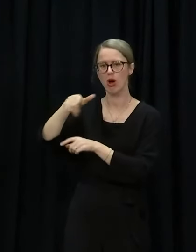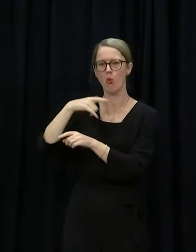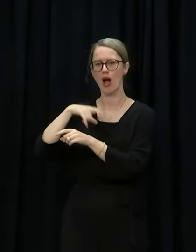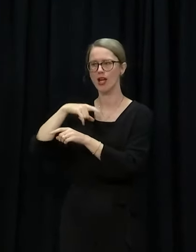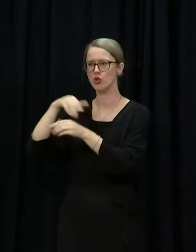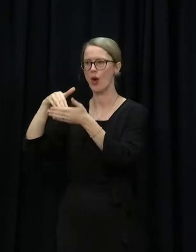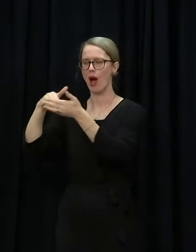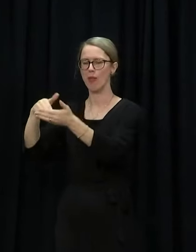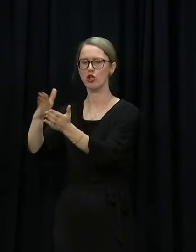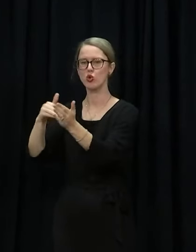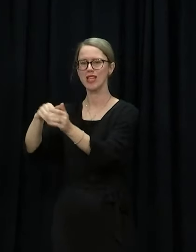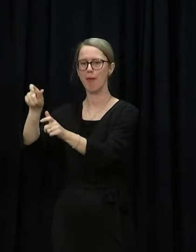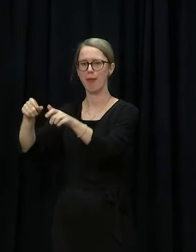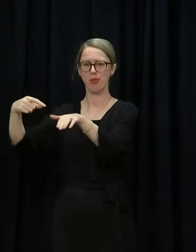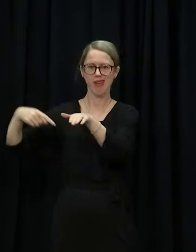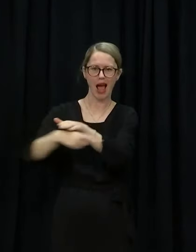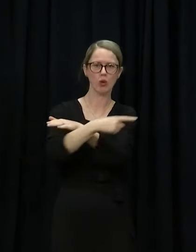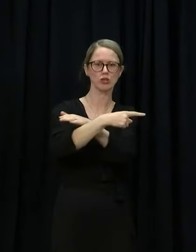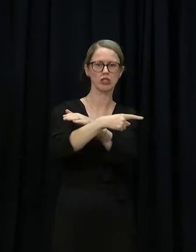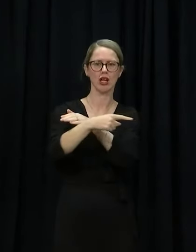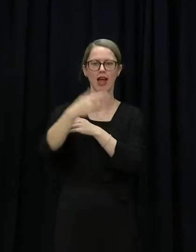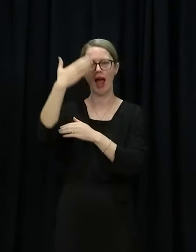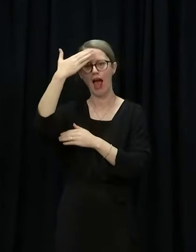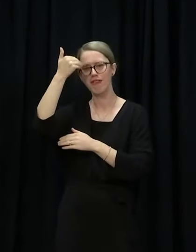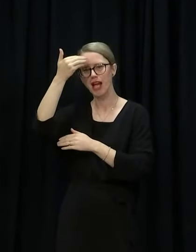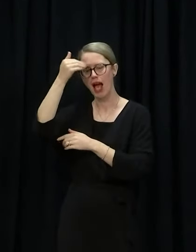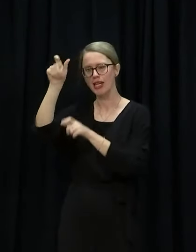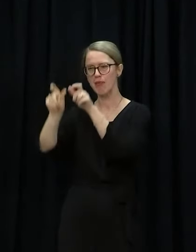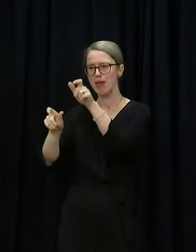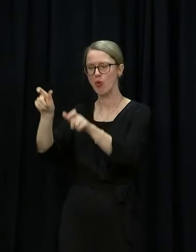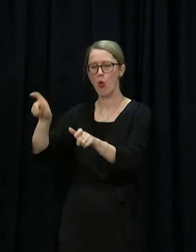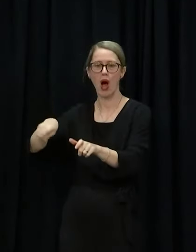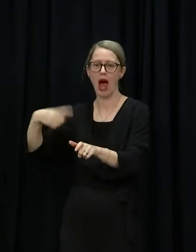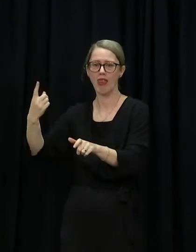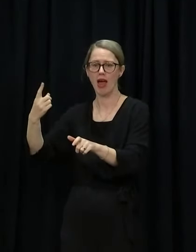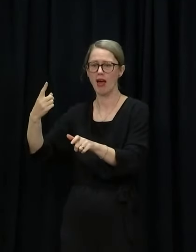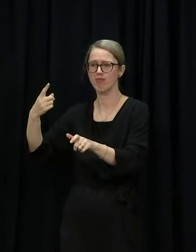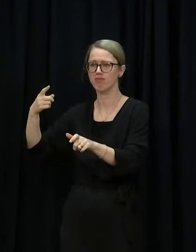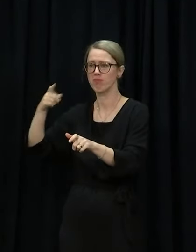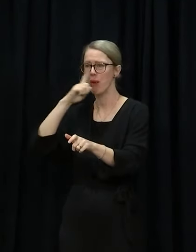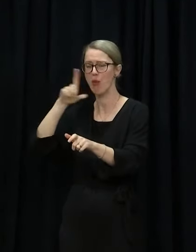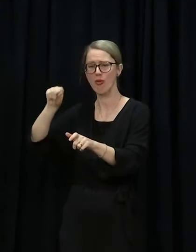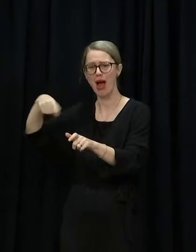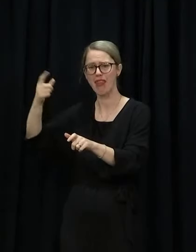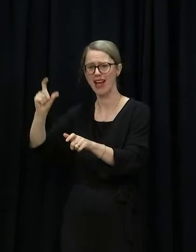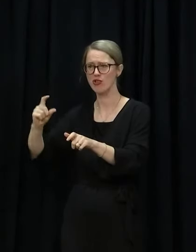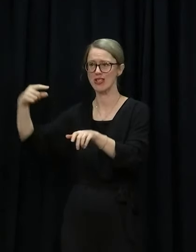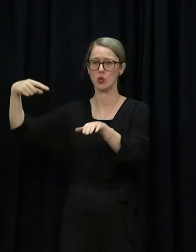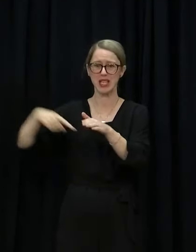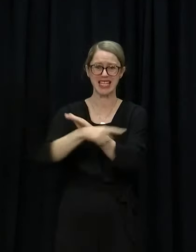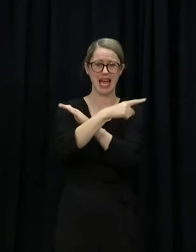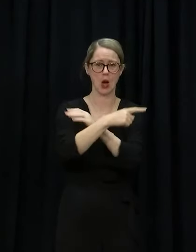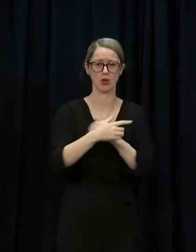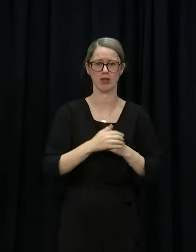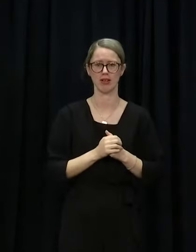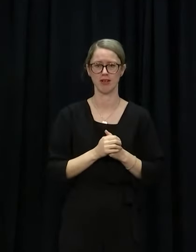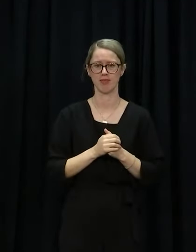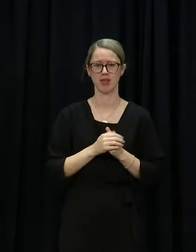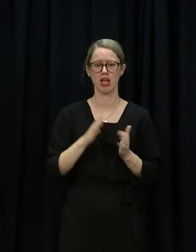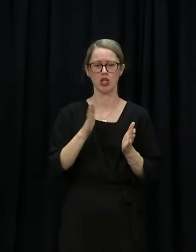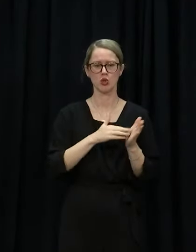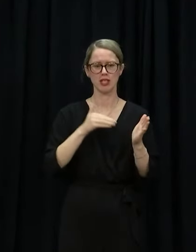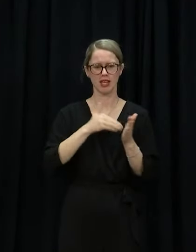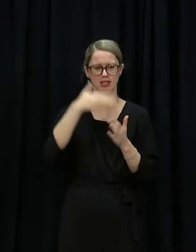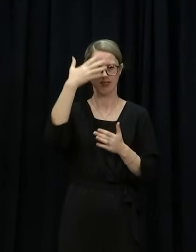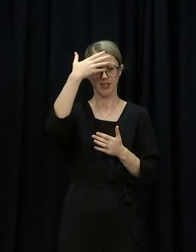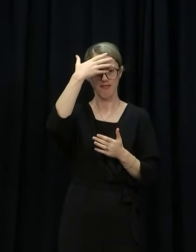Zealanders, Afghani nationals and other foreign nationals from Afghanistan. The New Zealand Defence Force is preparing to deploy